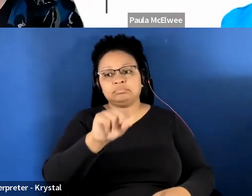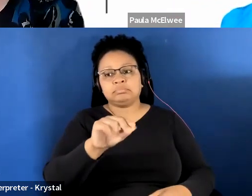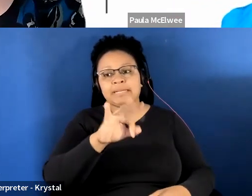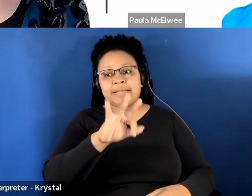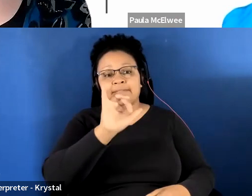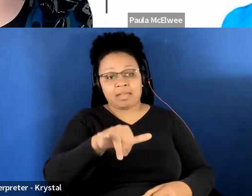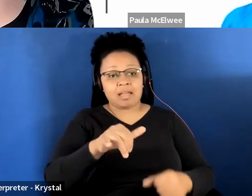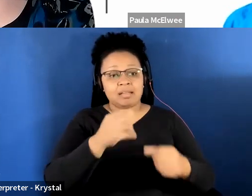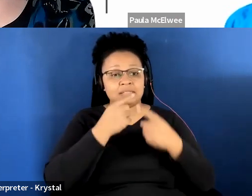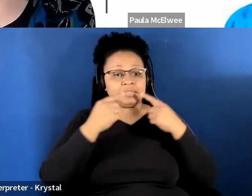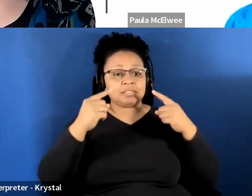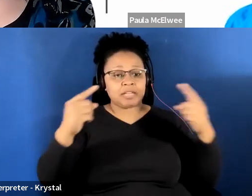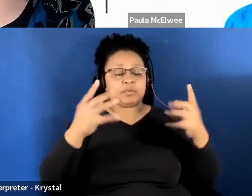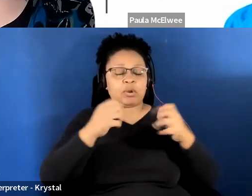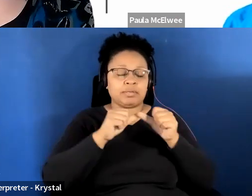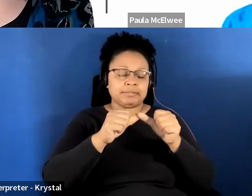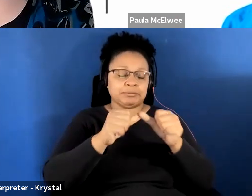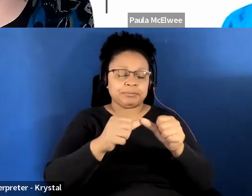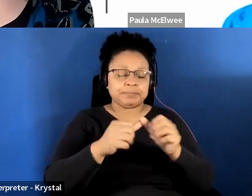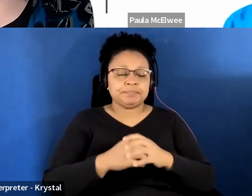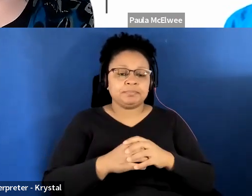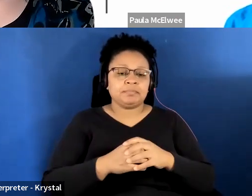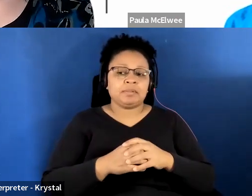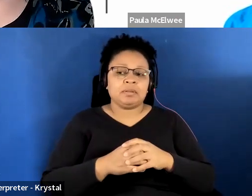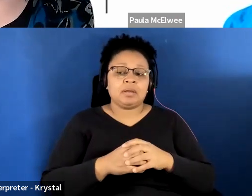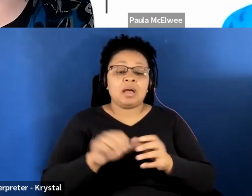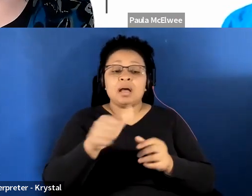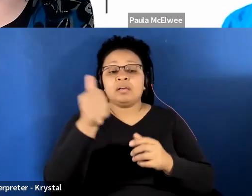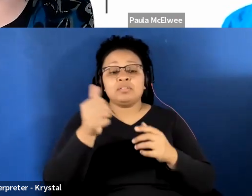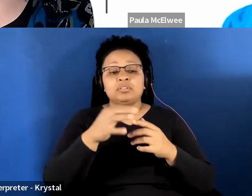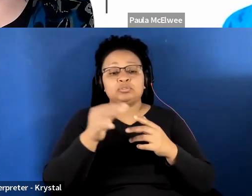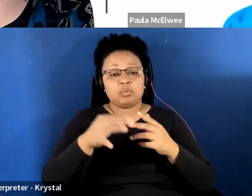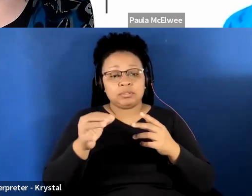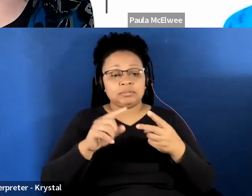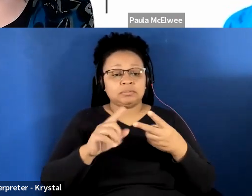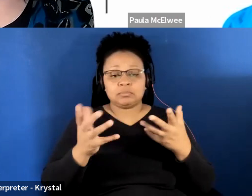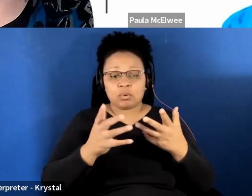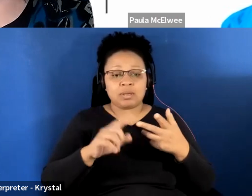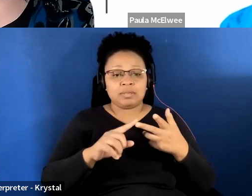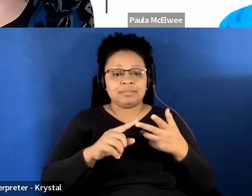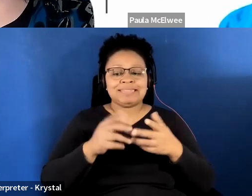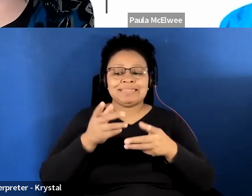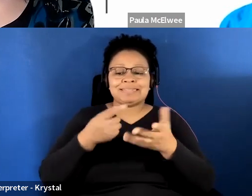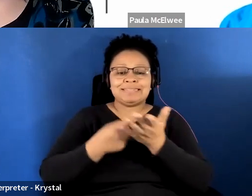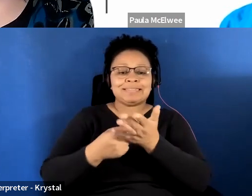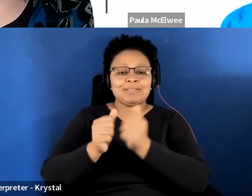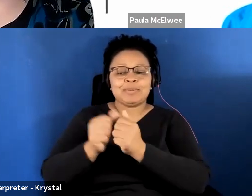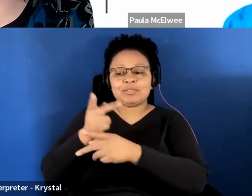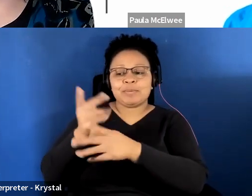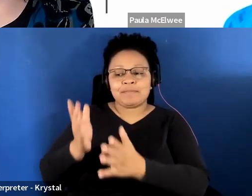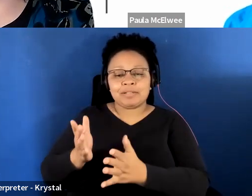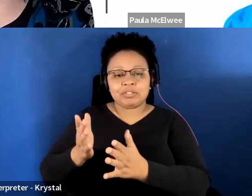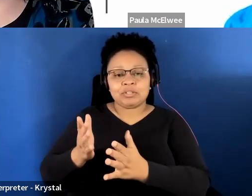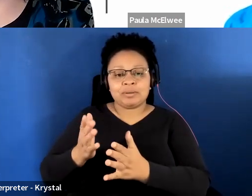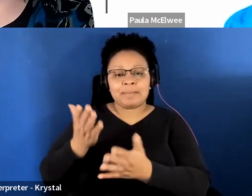that's successful, you want to do that. Another choice is to talk to your supervisor about assigning someone else. It could be that